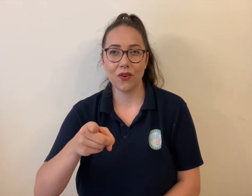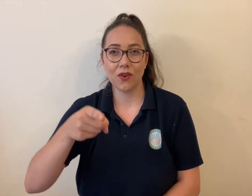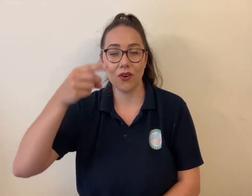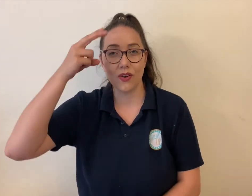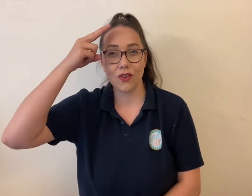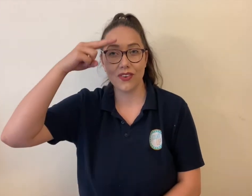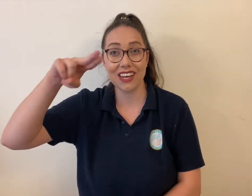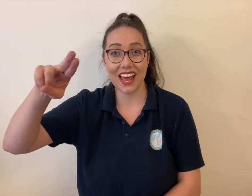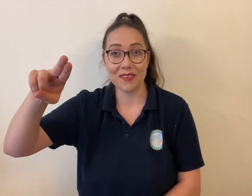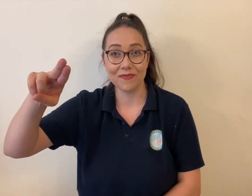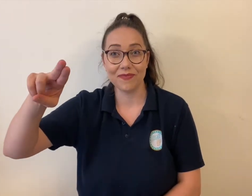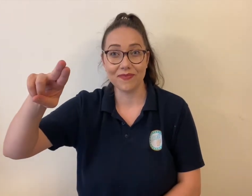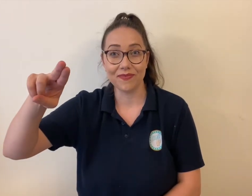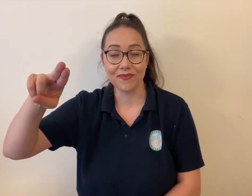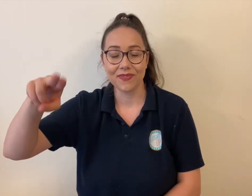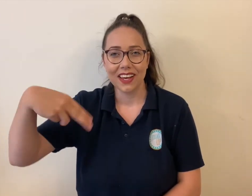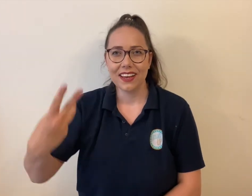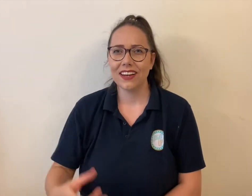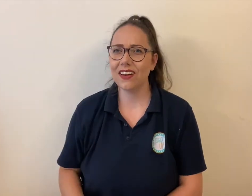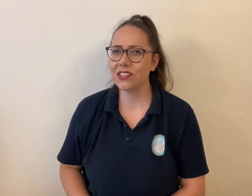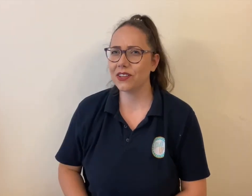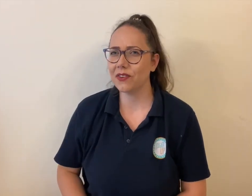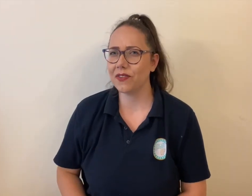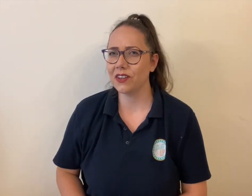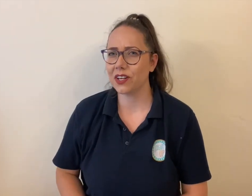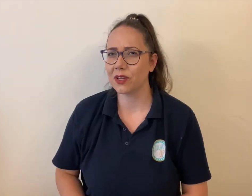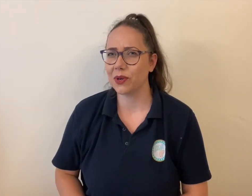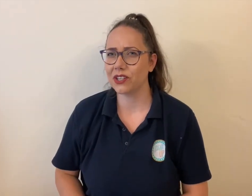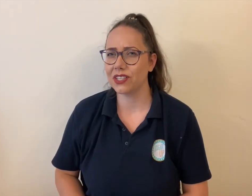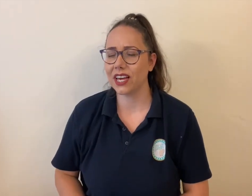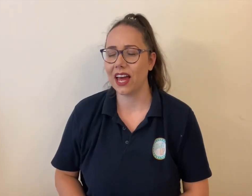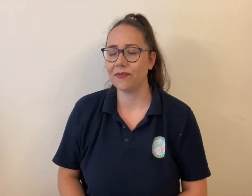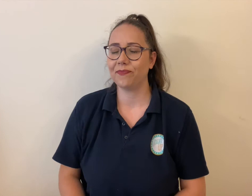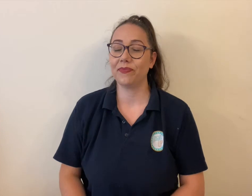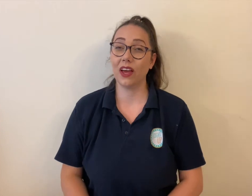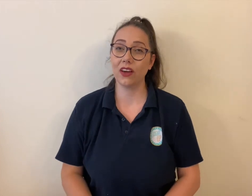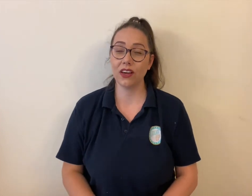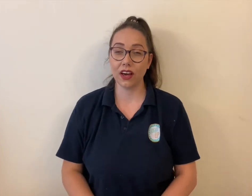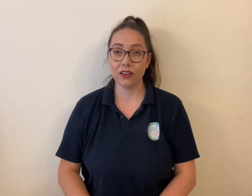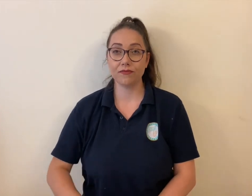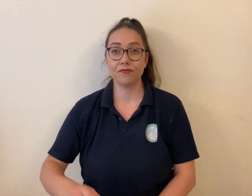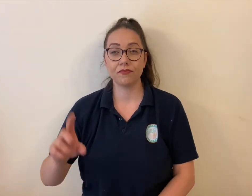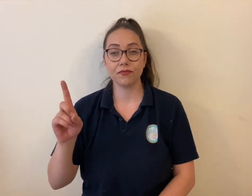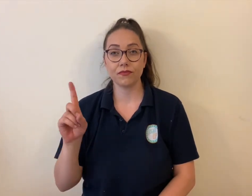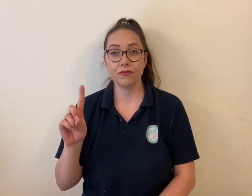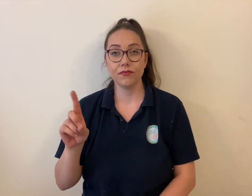your name? Now let's look at those facial expressions again. I could go,